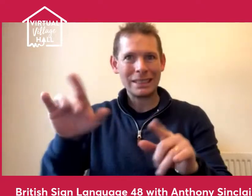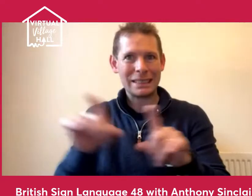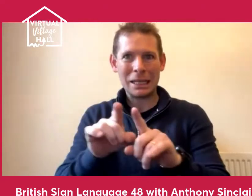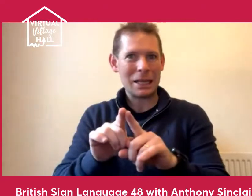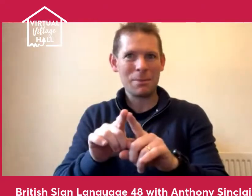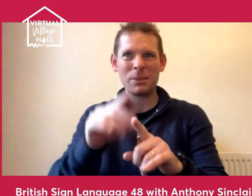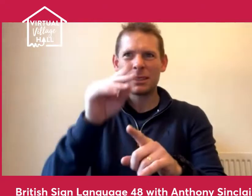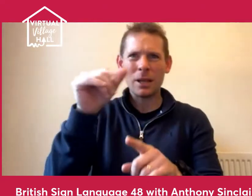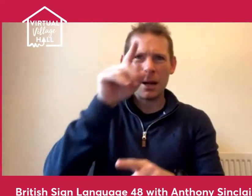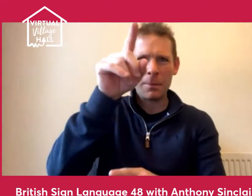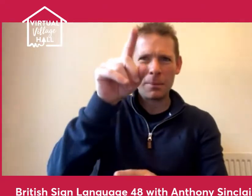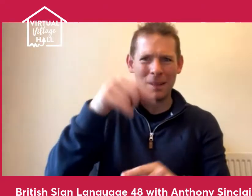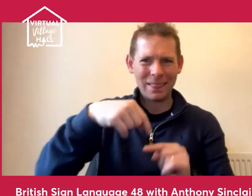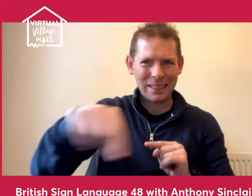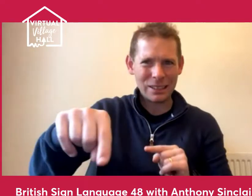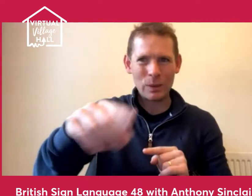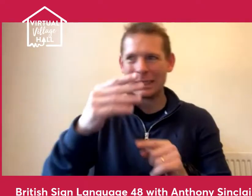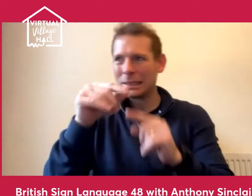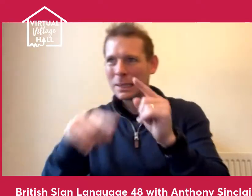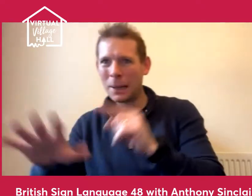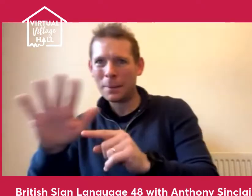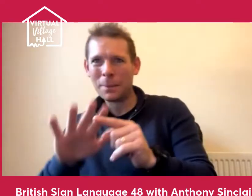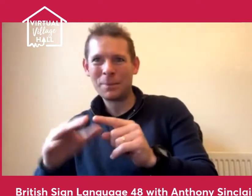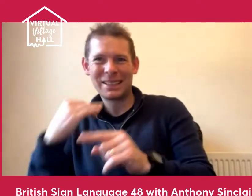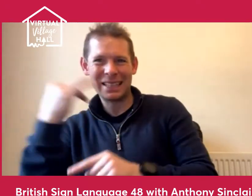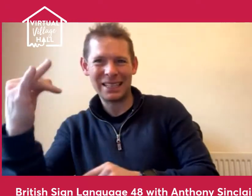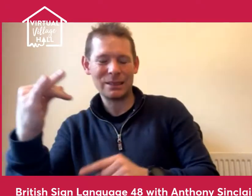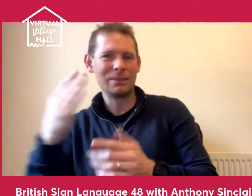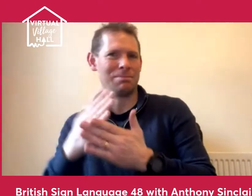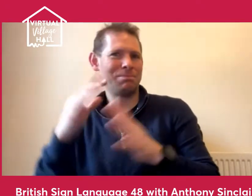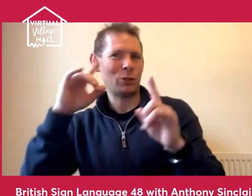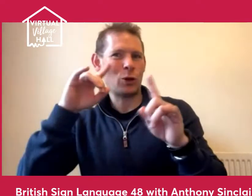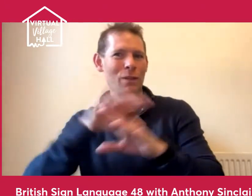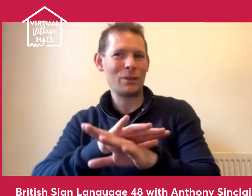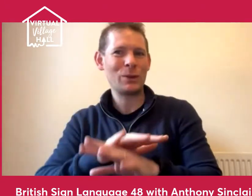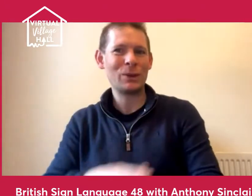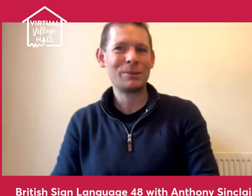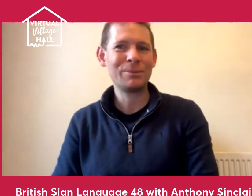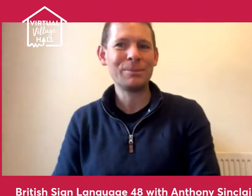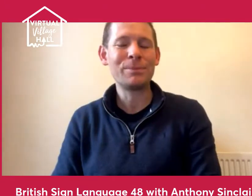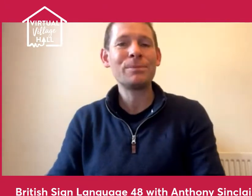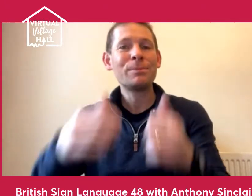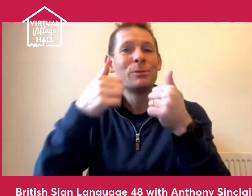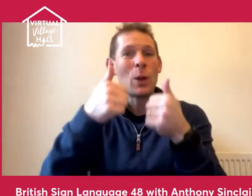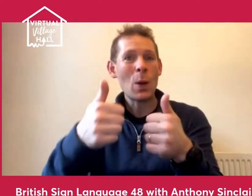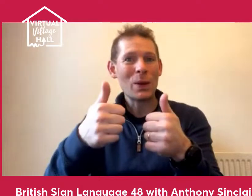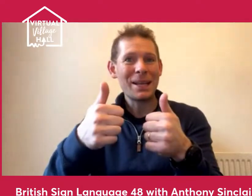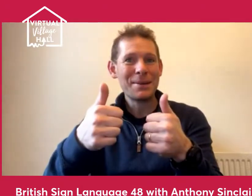week. It would be lovely if everyone was off school at the same time instead of different weeks, but it's a little bit confusing at